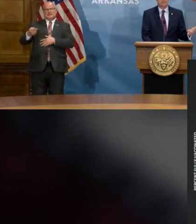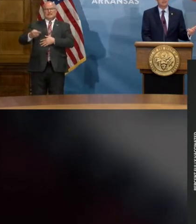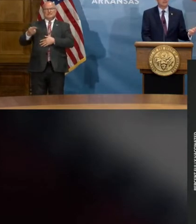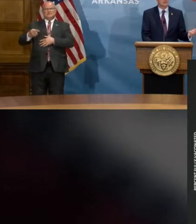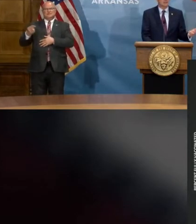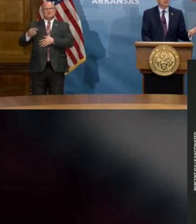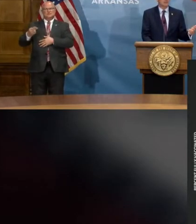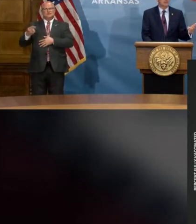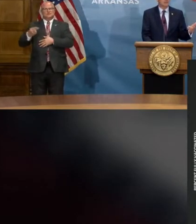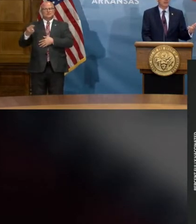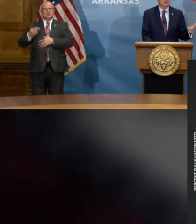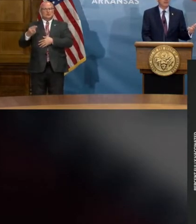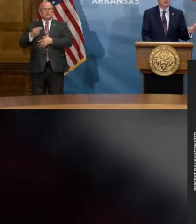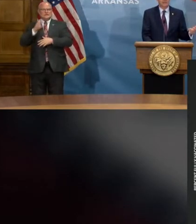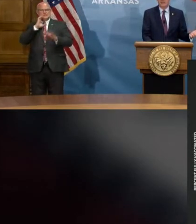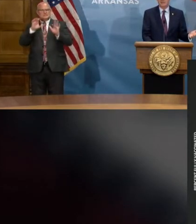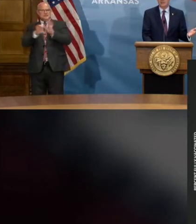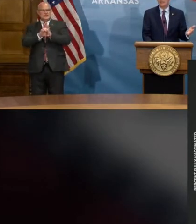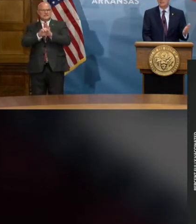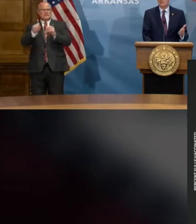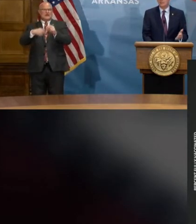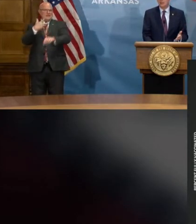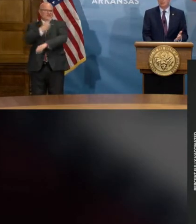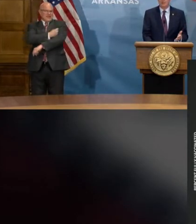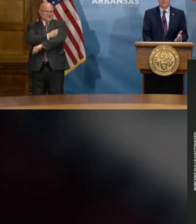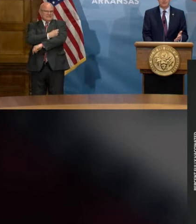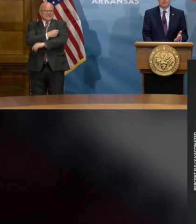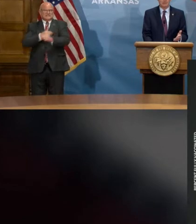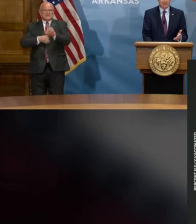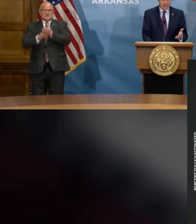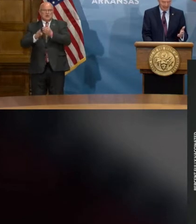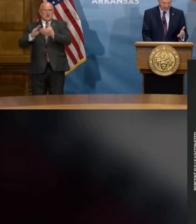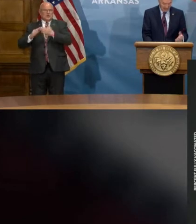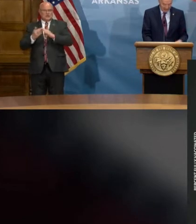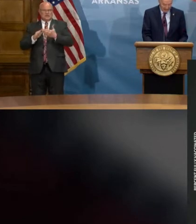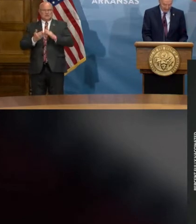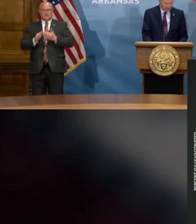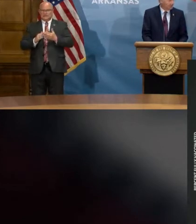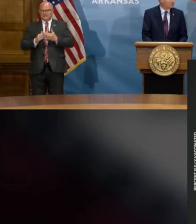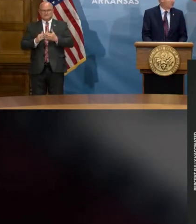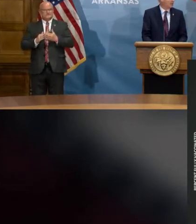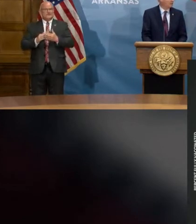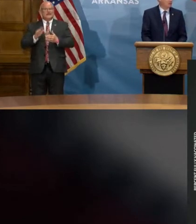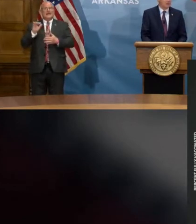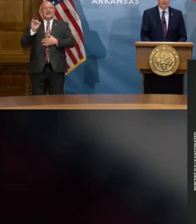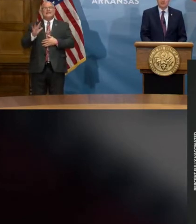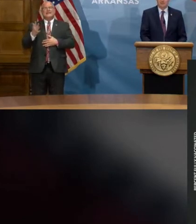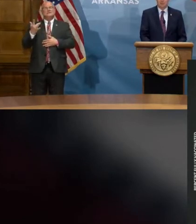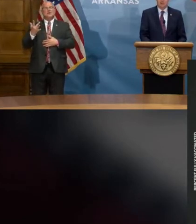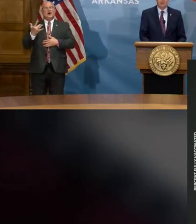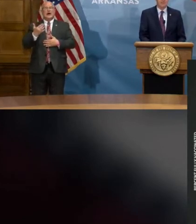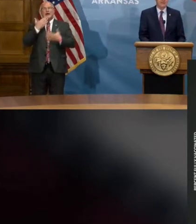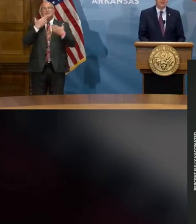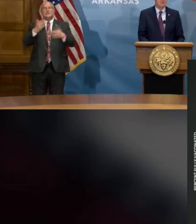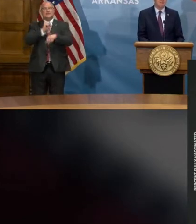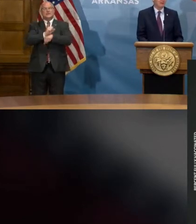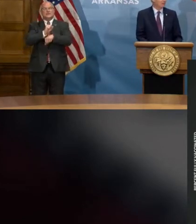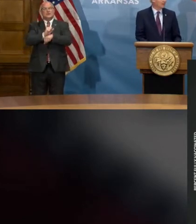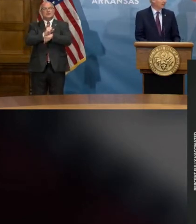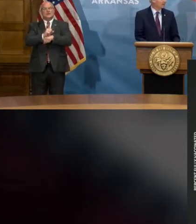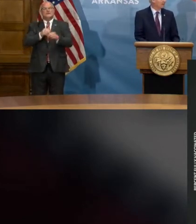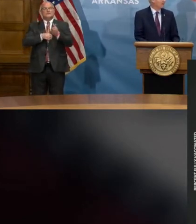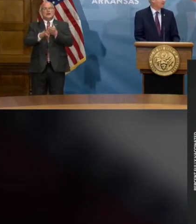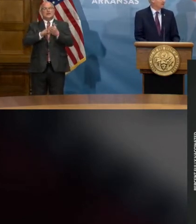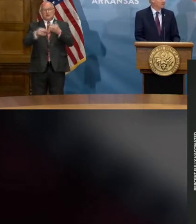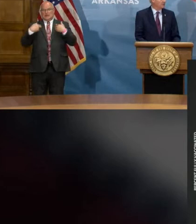reservation and concerns about vaccination in the minority community. And that's why I appreciate the work of our